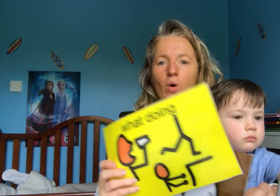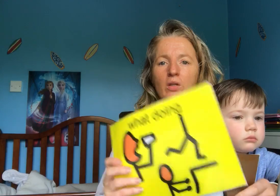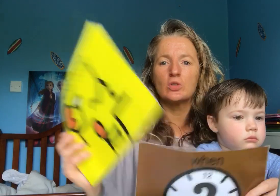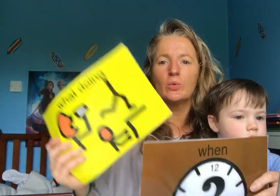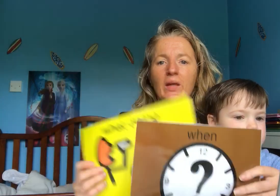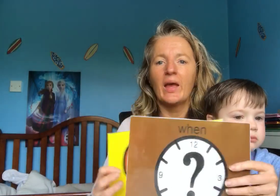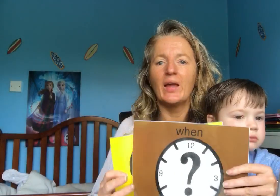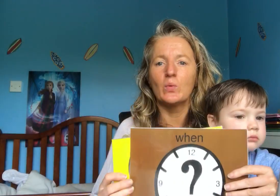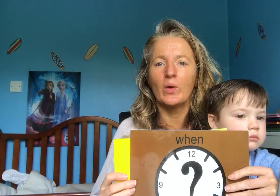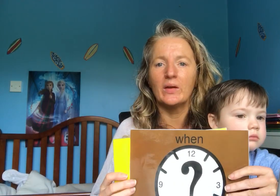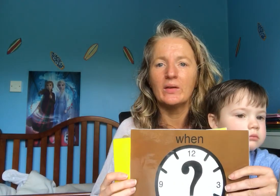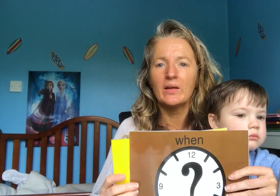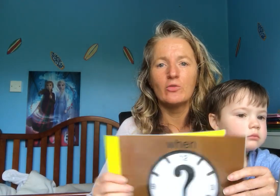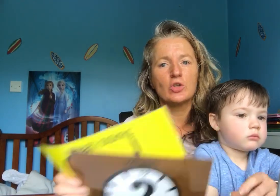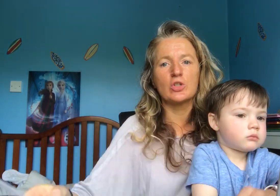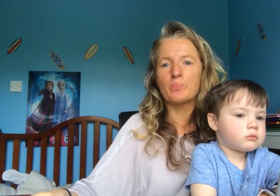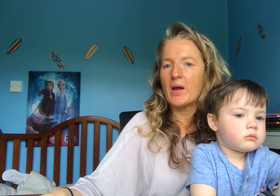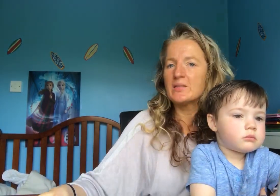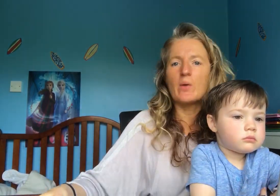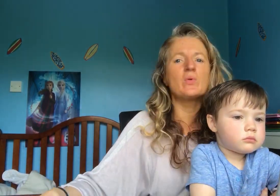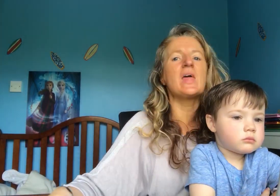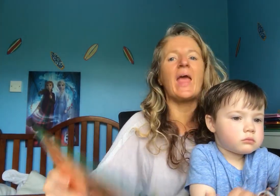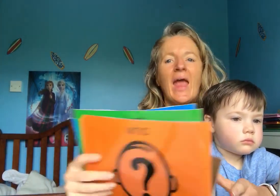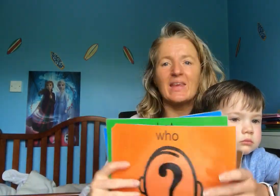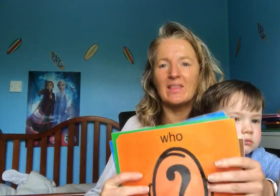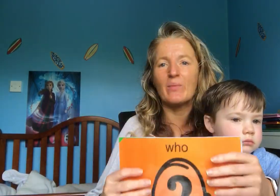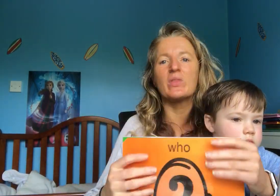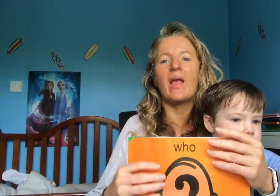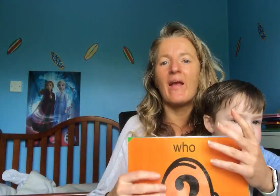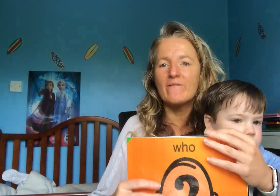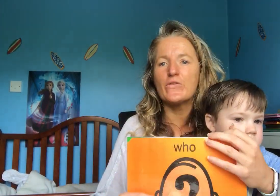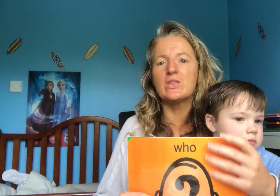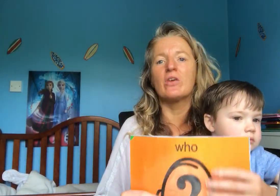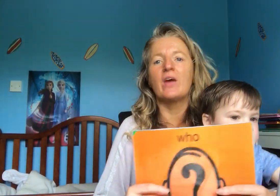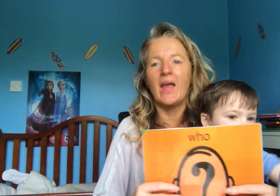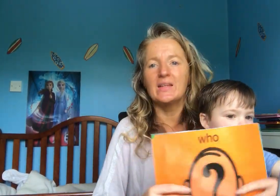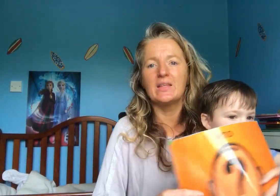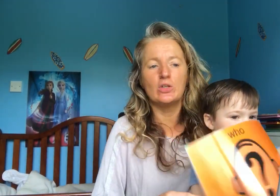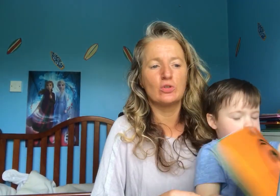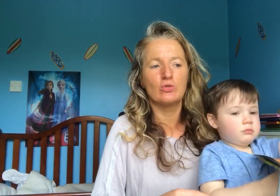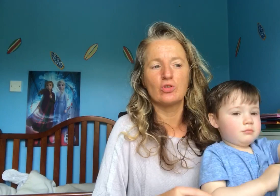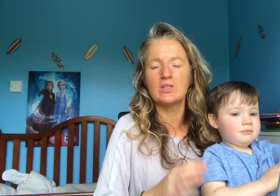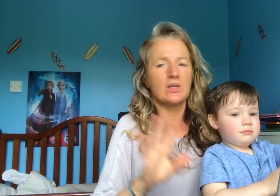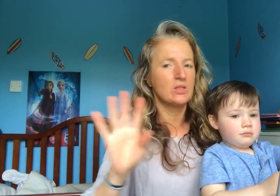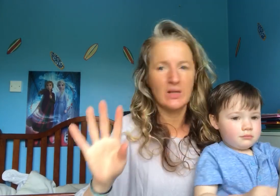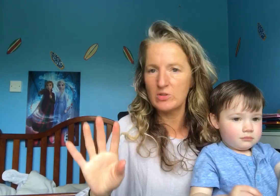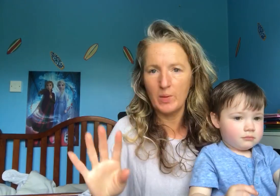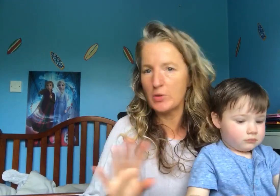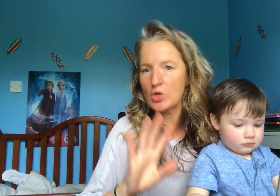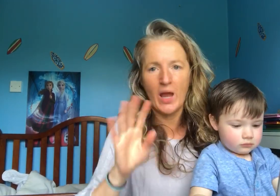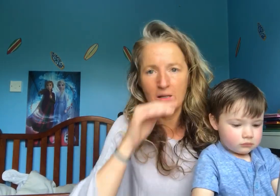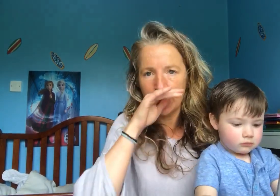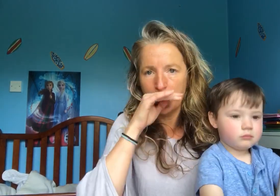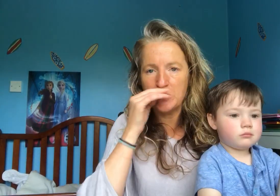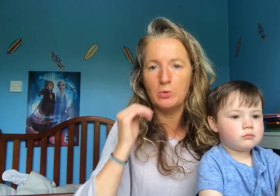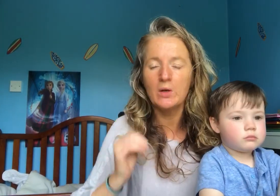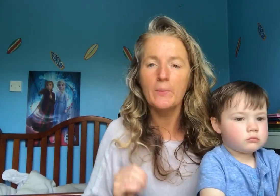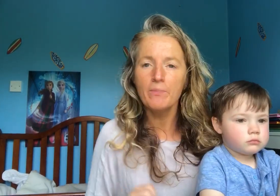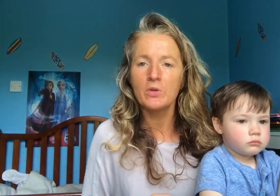what doing, and when. You can just practice that with anything, with everything or anything you're doing during the day. It doesn't have to be a picture, anything you do. We